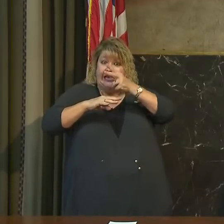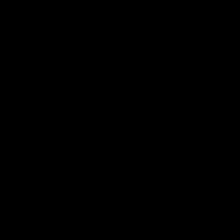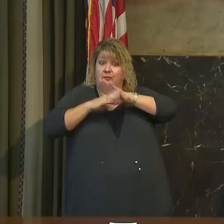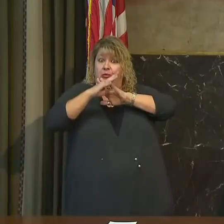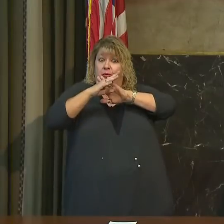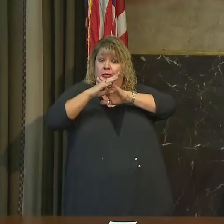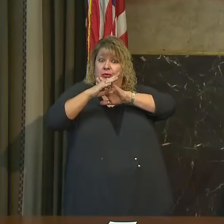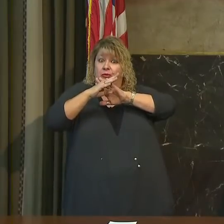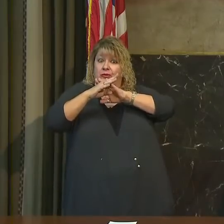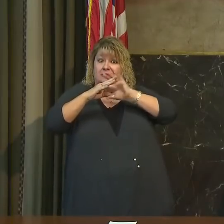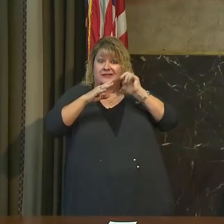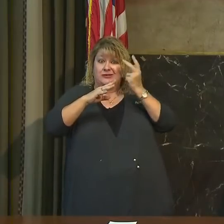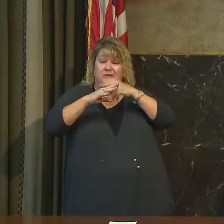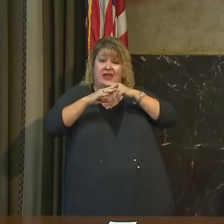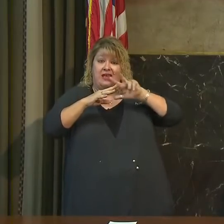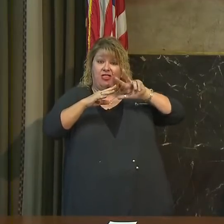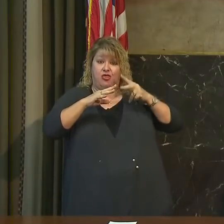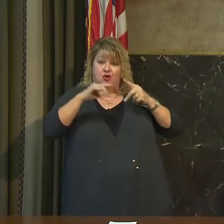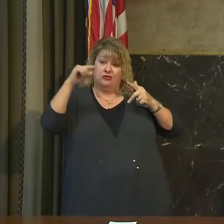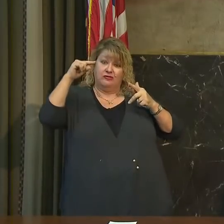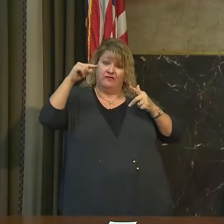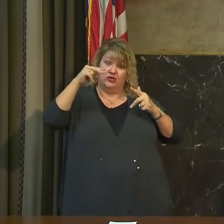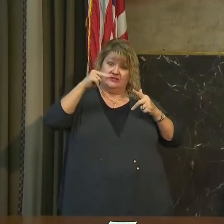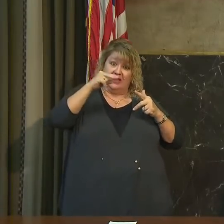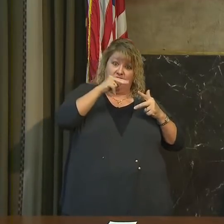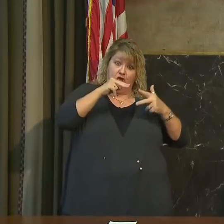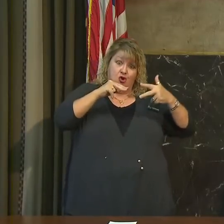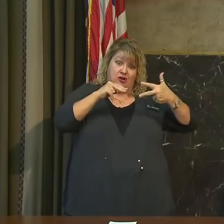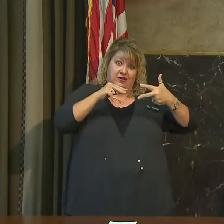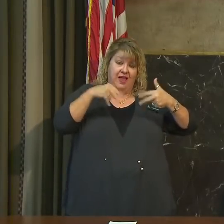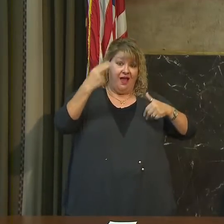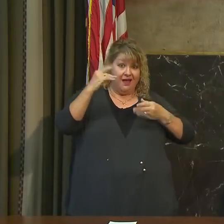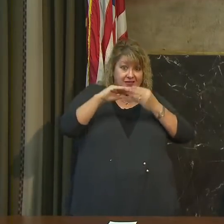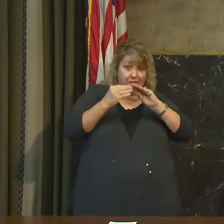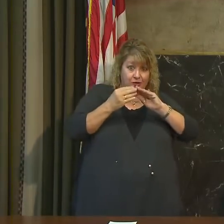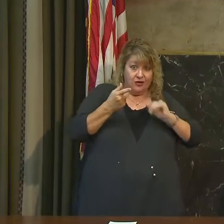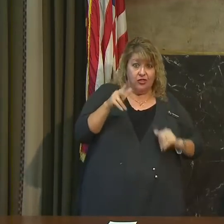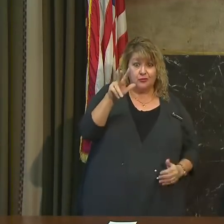Today, we are similarly reporting a very high number,